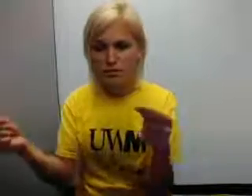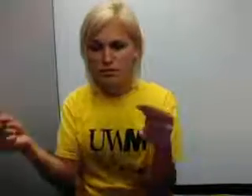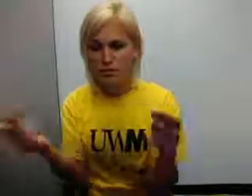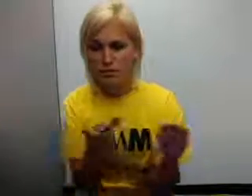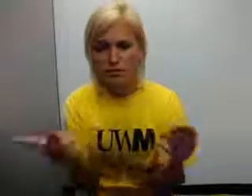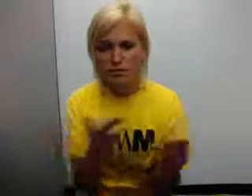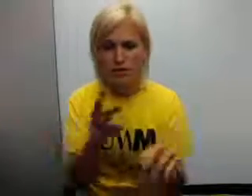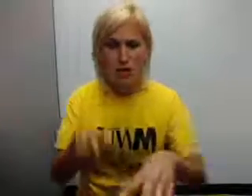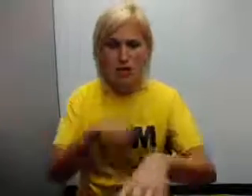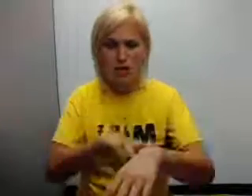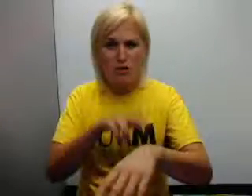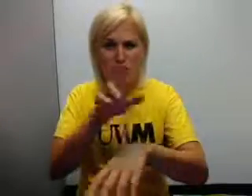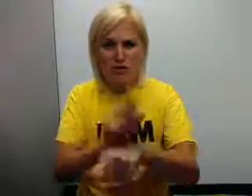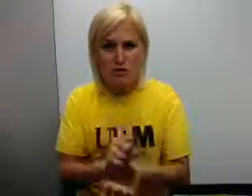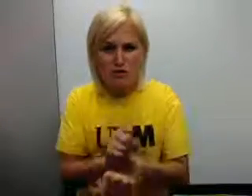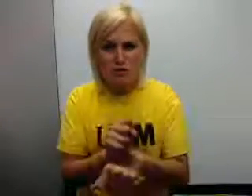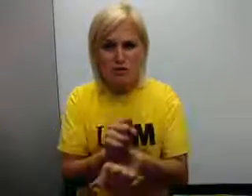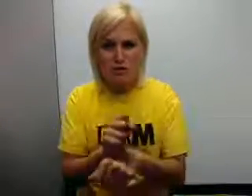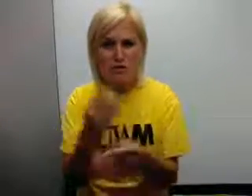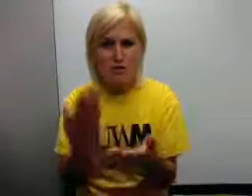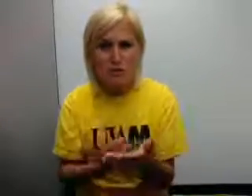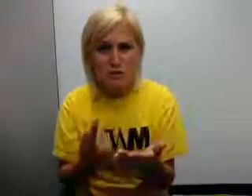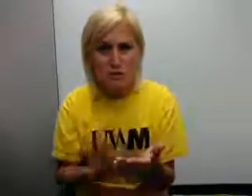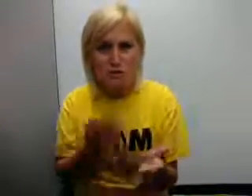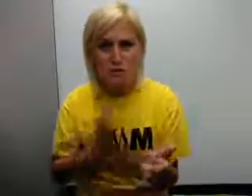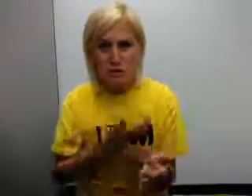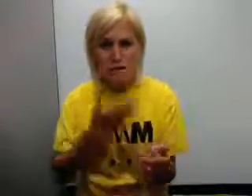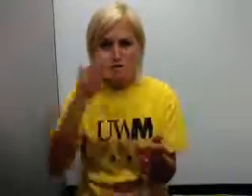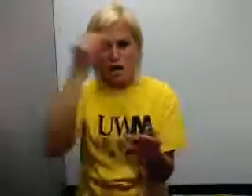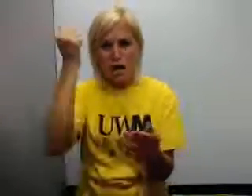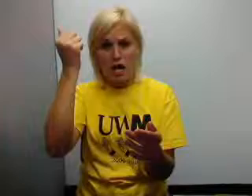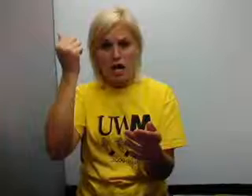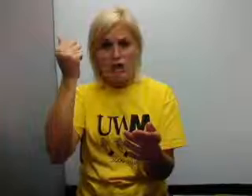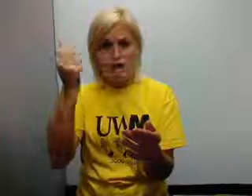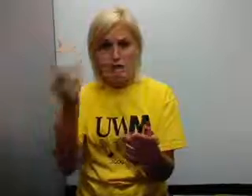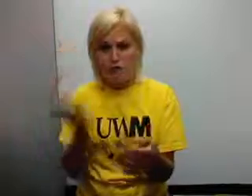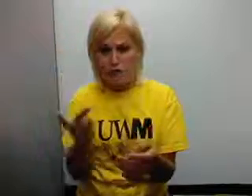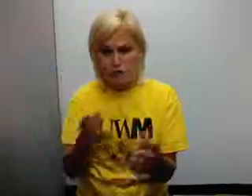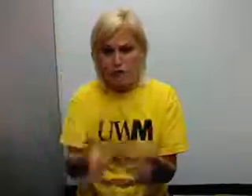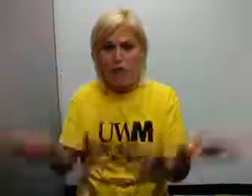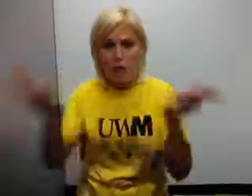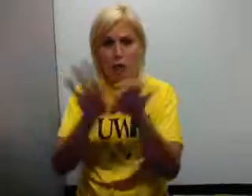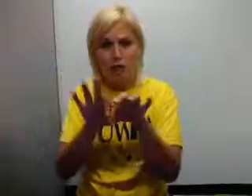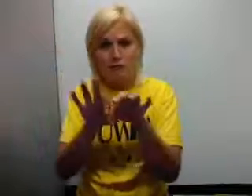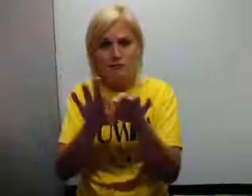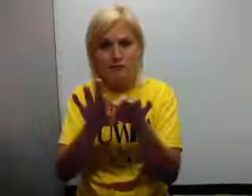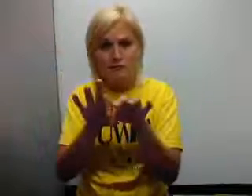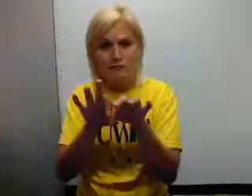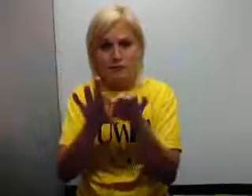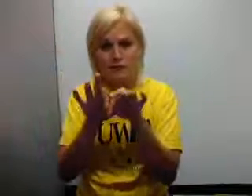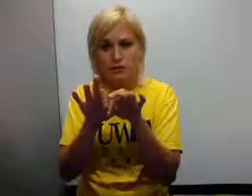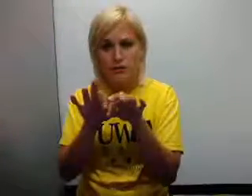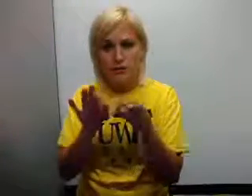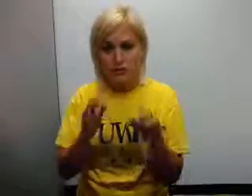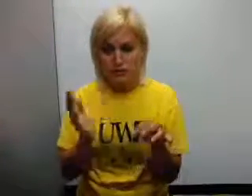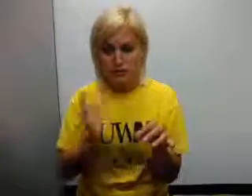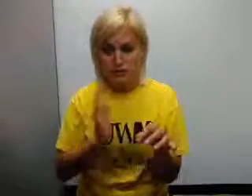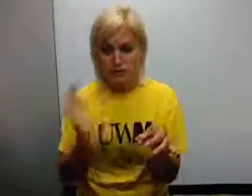natural habits that we sometimes forget how important they are in our lives. From infancy, we notice